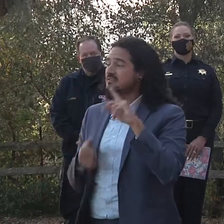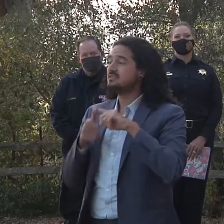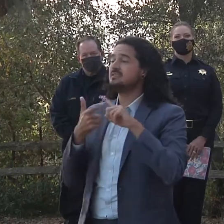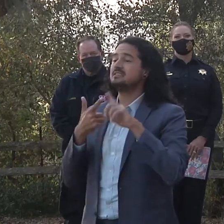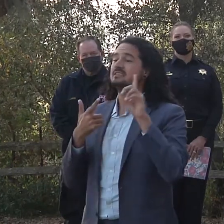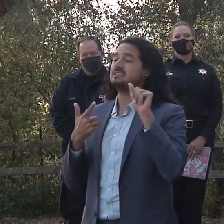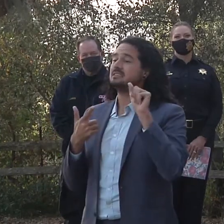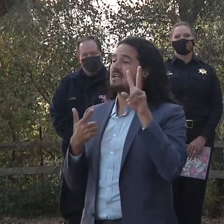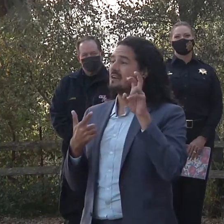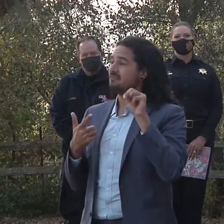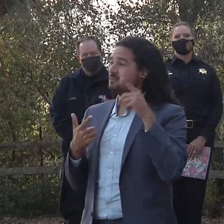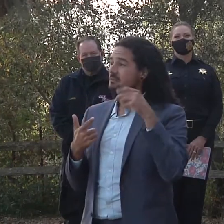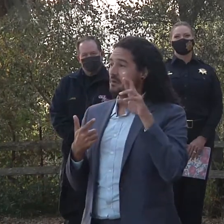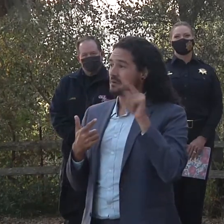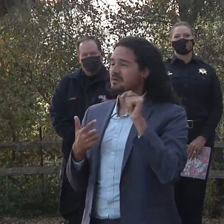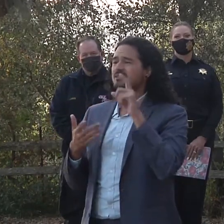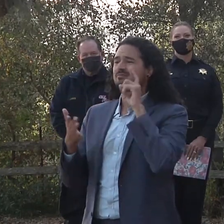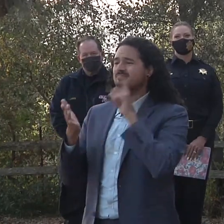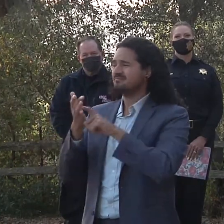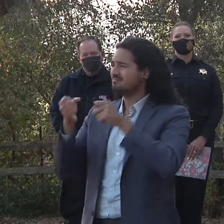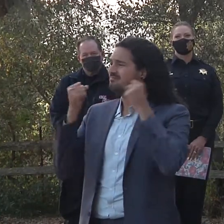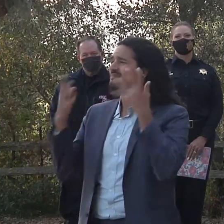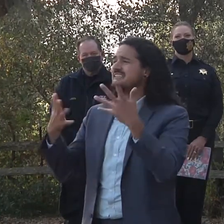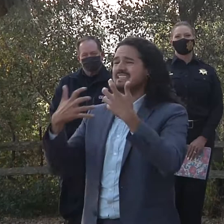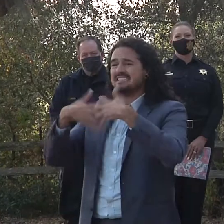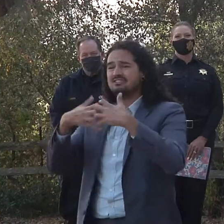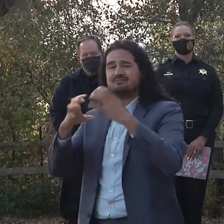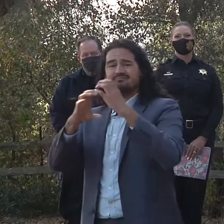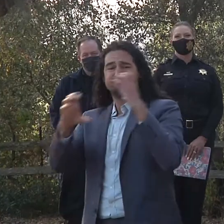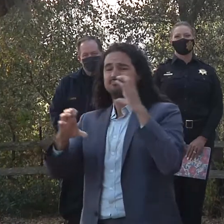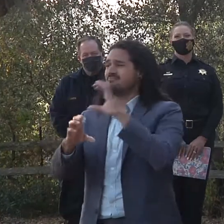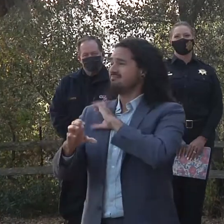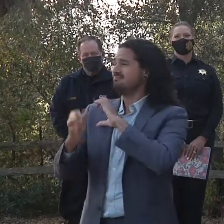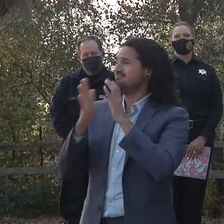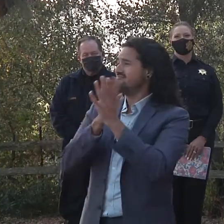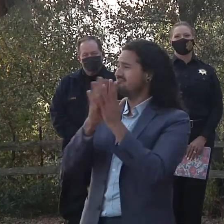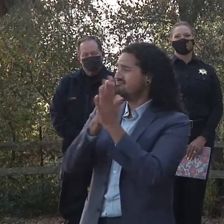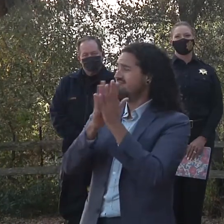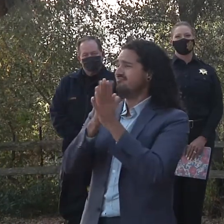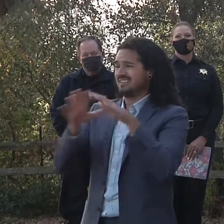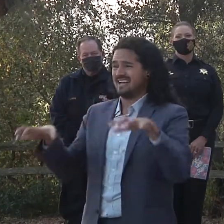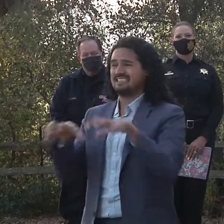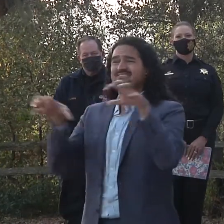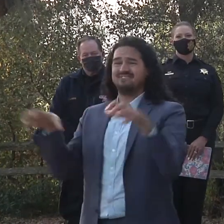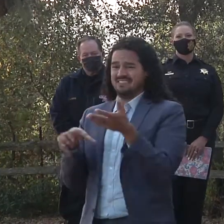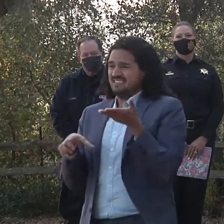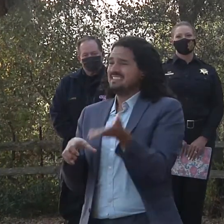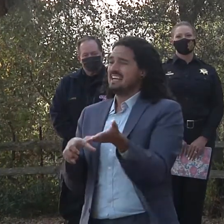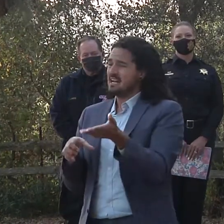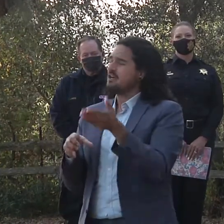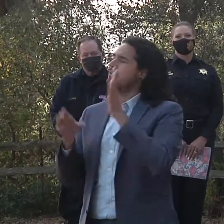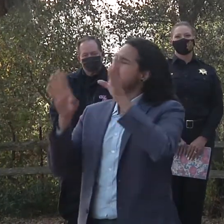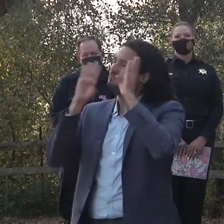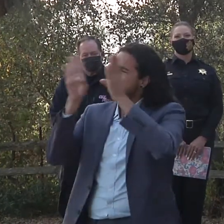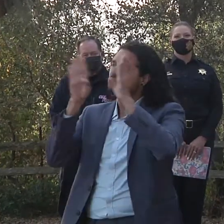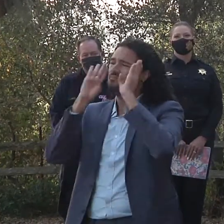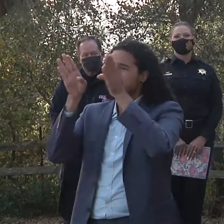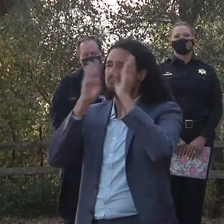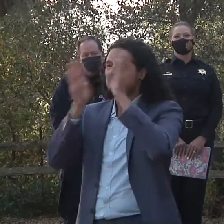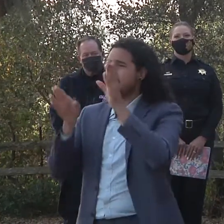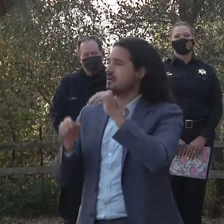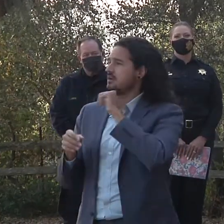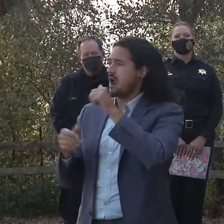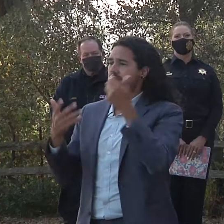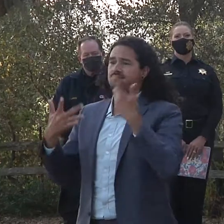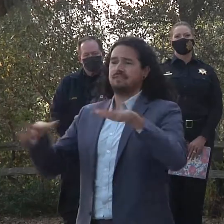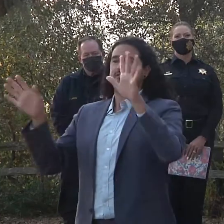emergency vehicles. And so there's still a lot of traffic that's gonna be in and around that area. So just keep that in mind. This fire is still not 100% contained, as you heard,